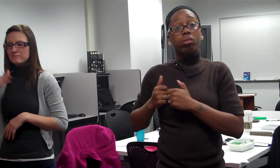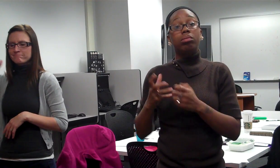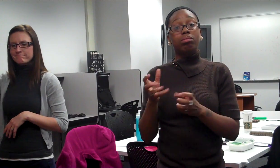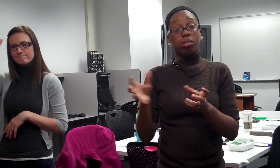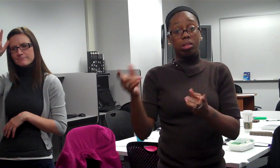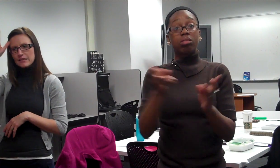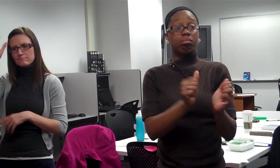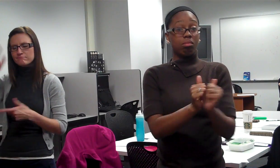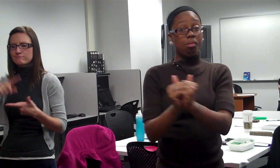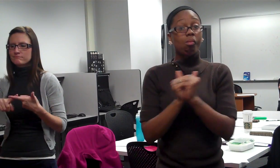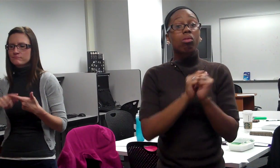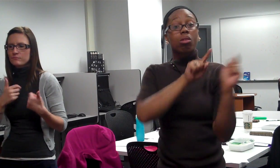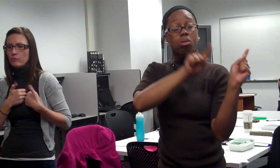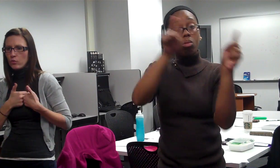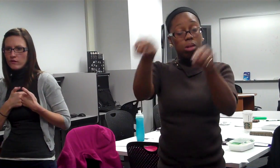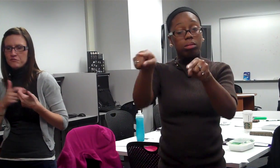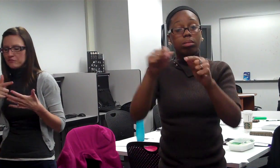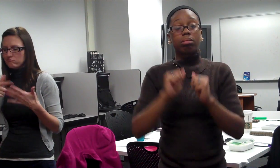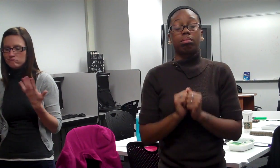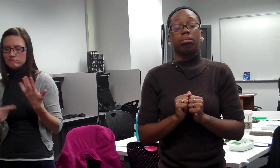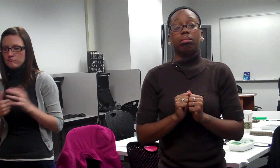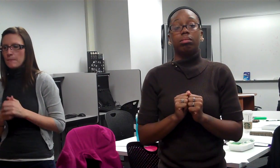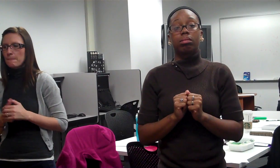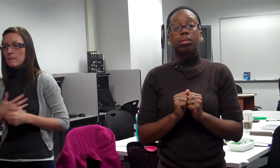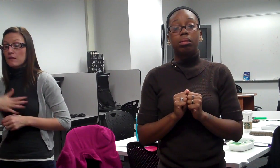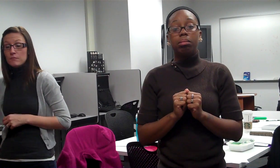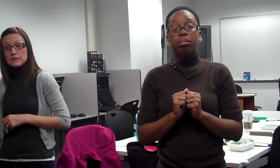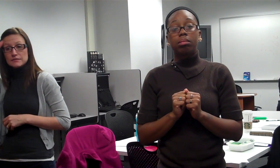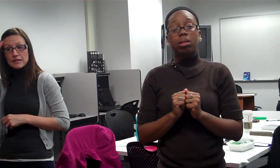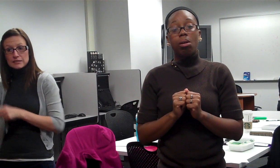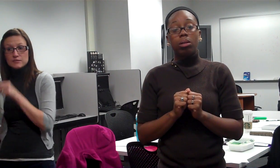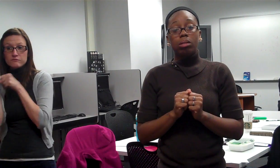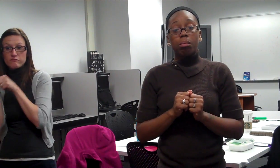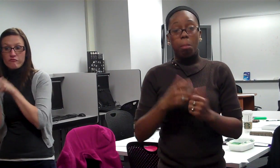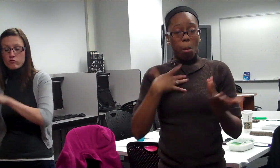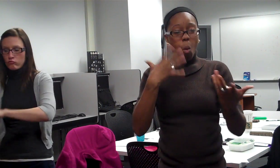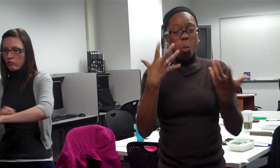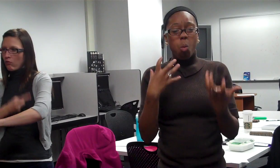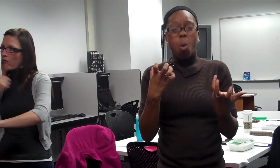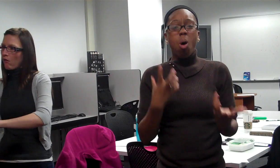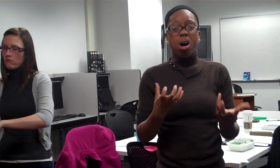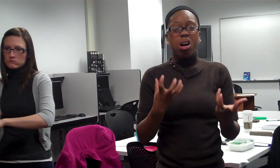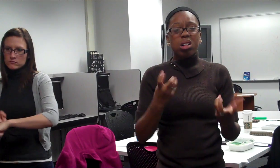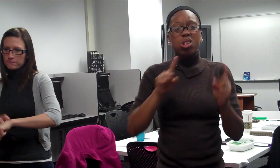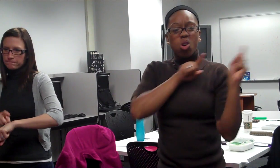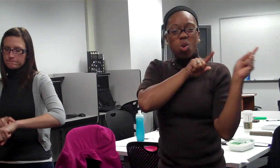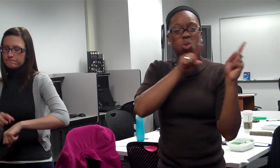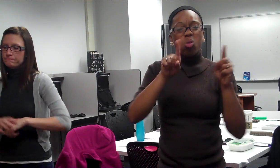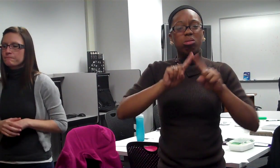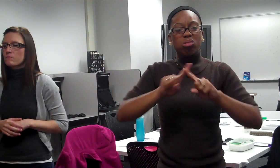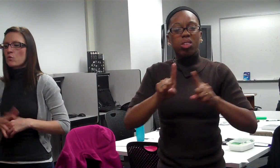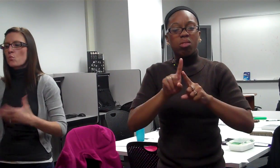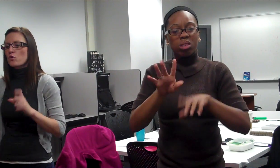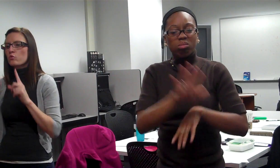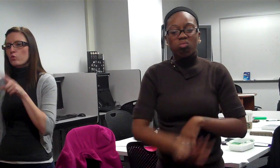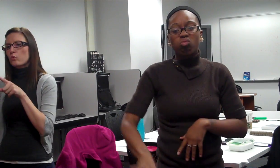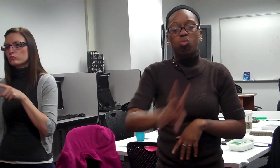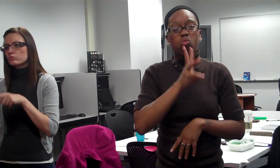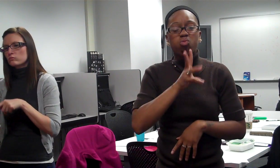3, all of his life. And he's like, oh, I'm going to catch a muskie. We're going to Muskie Bay. And so no one was in